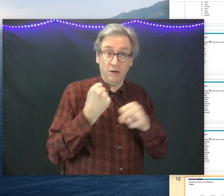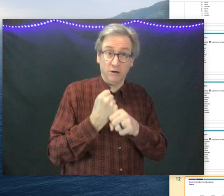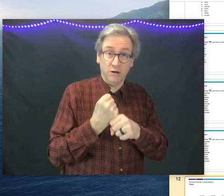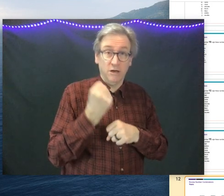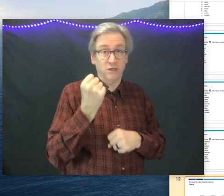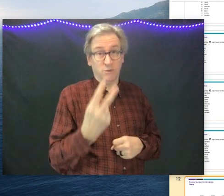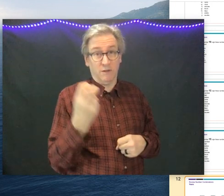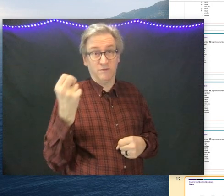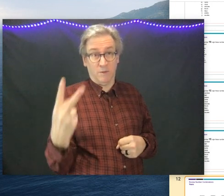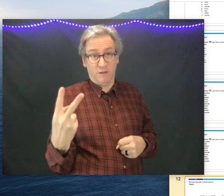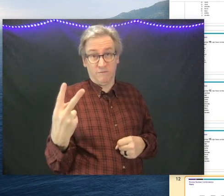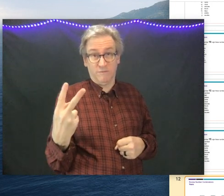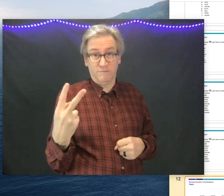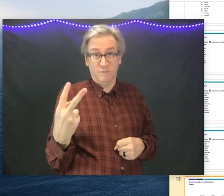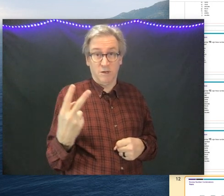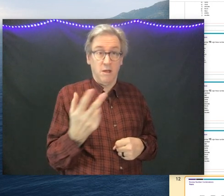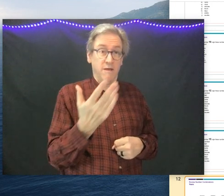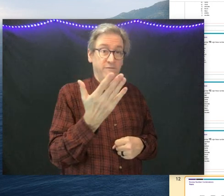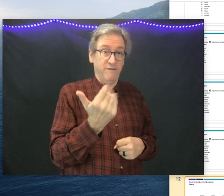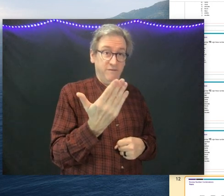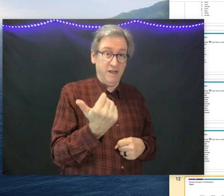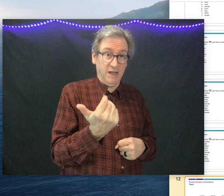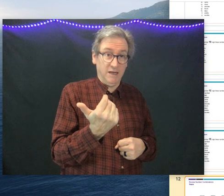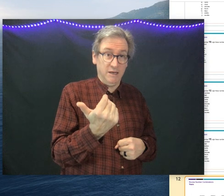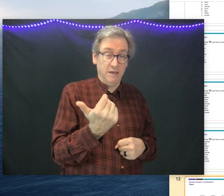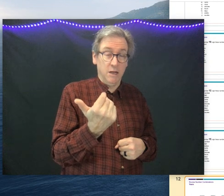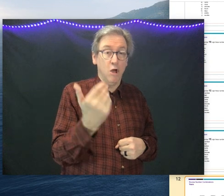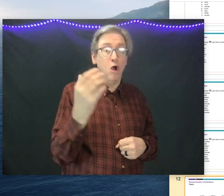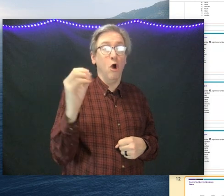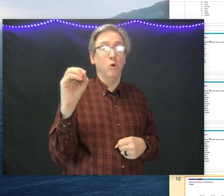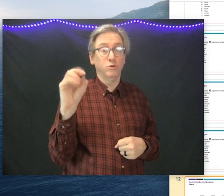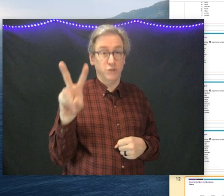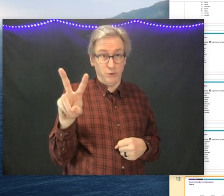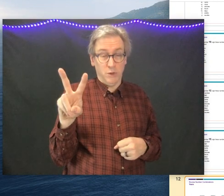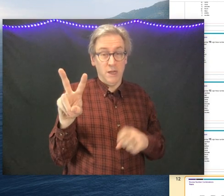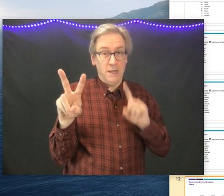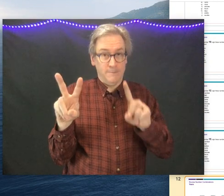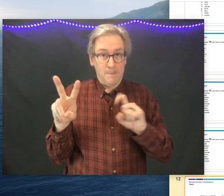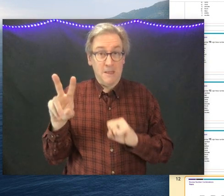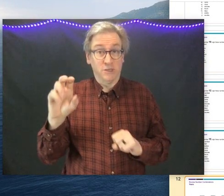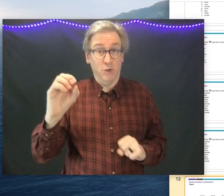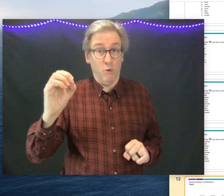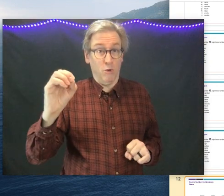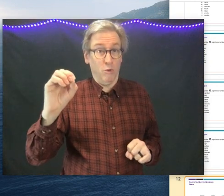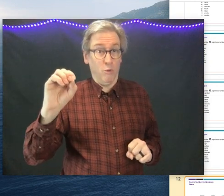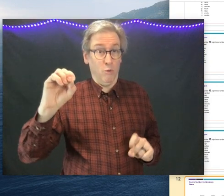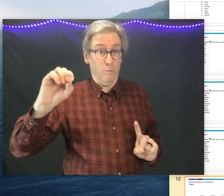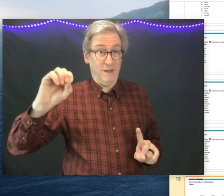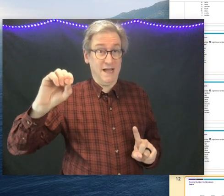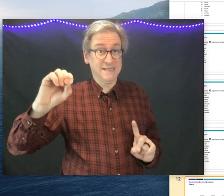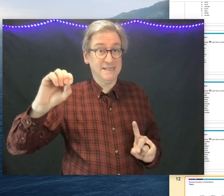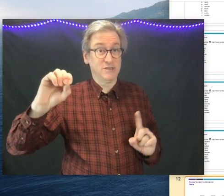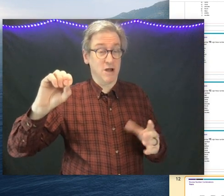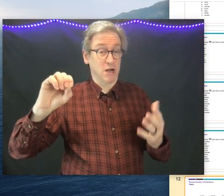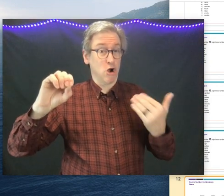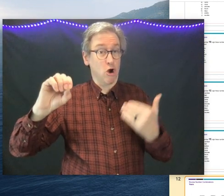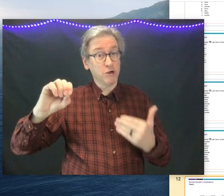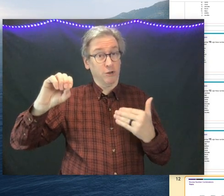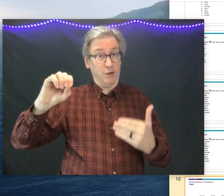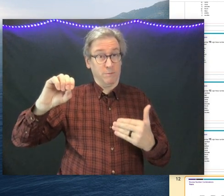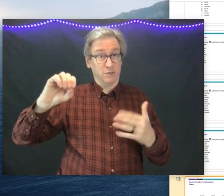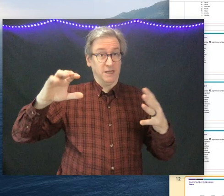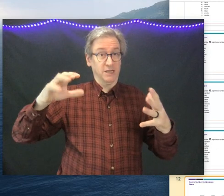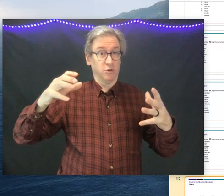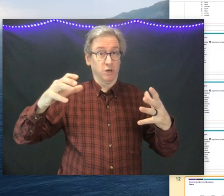The year, 12, 12. 15, 02. So because these are not